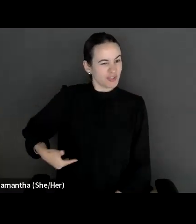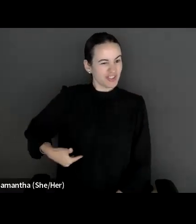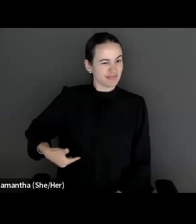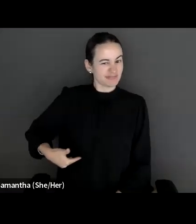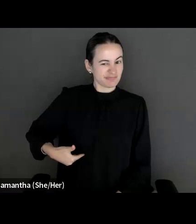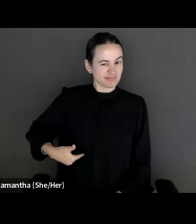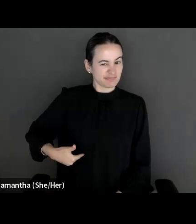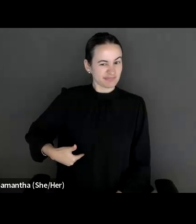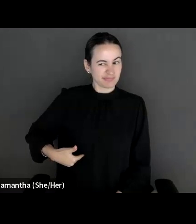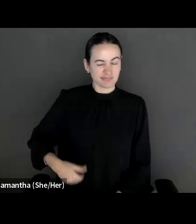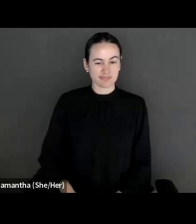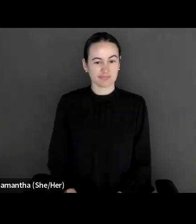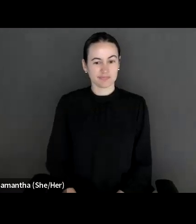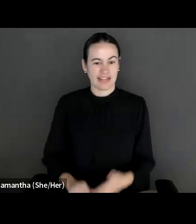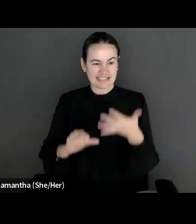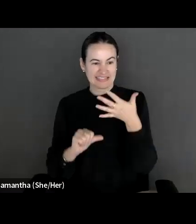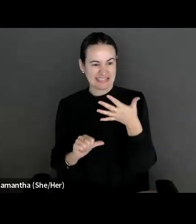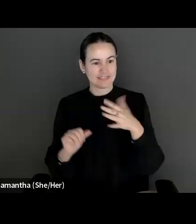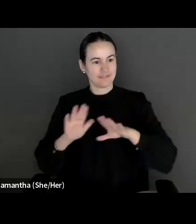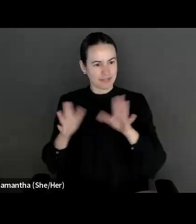existing rating scales,